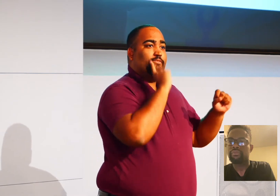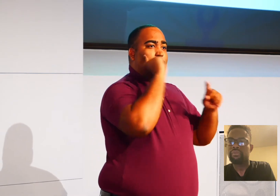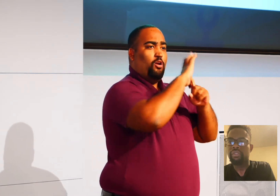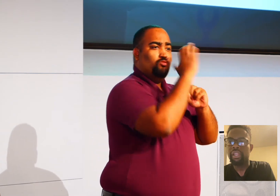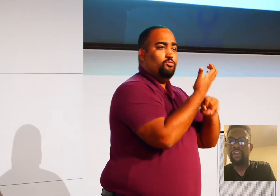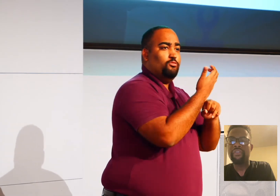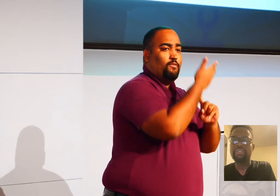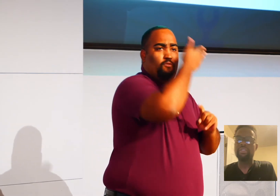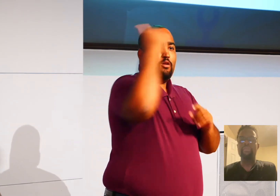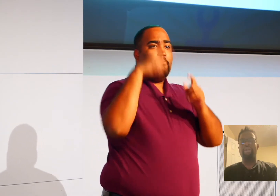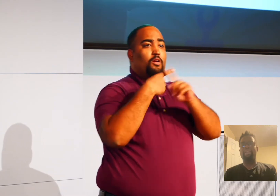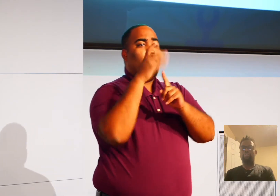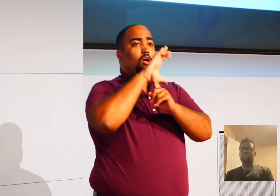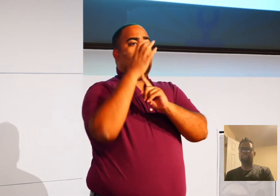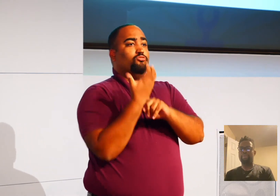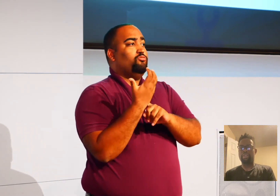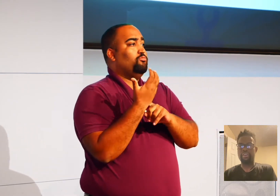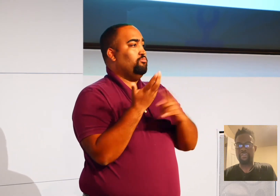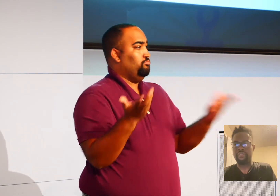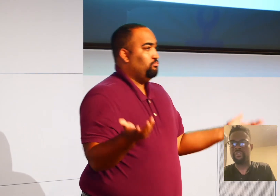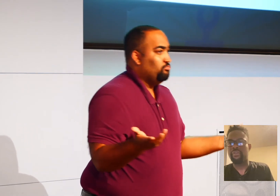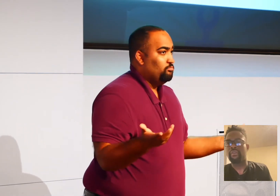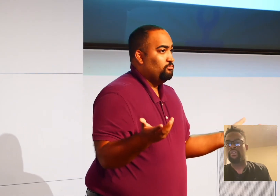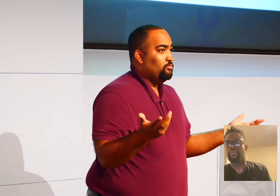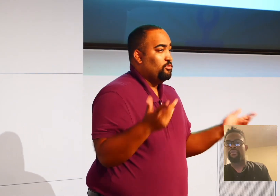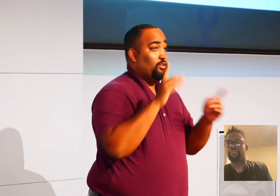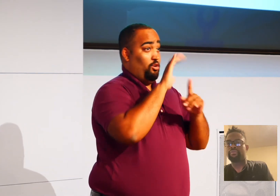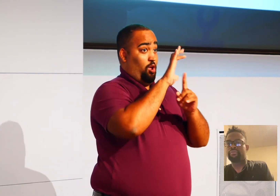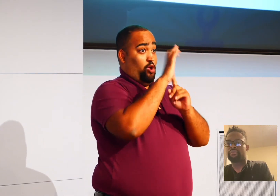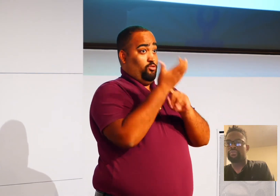And I really stuck by that culture being deaf.